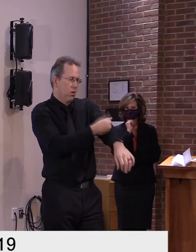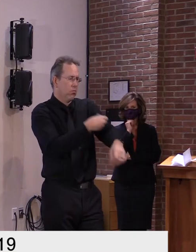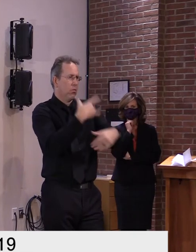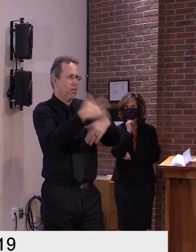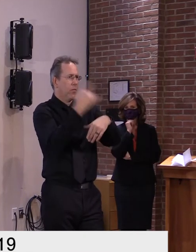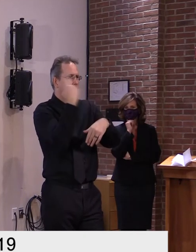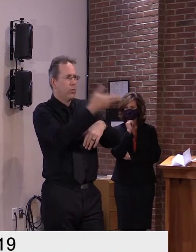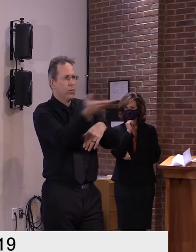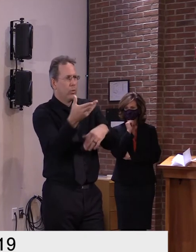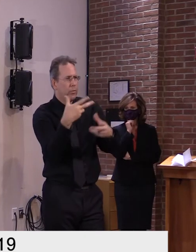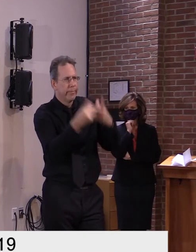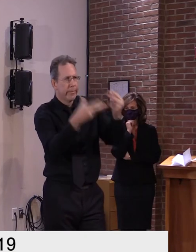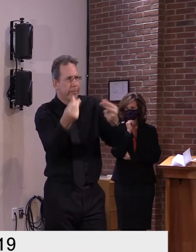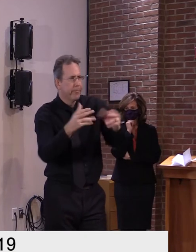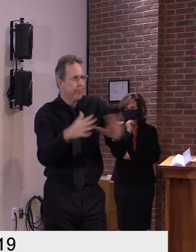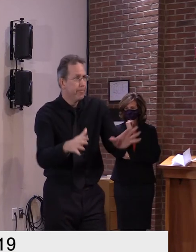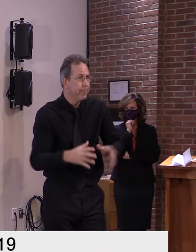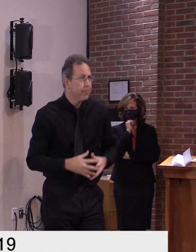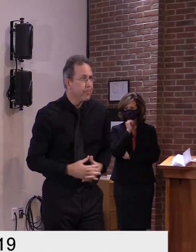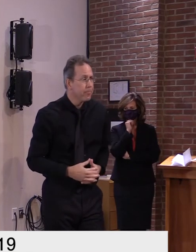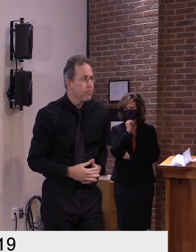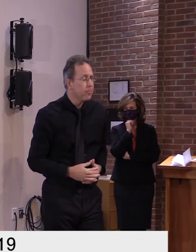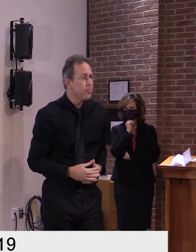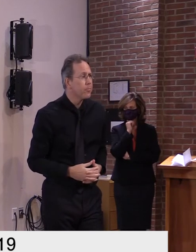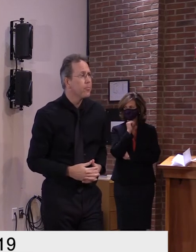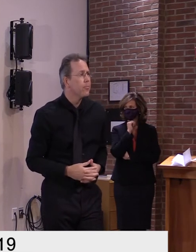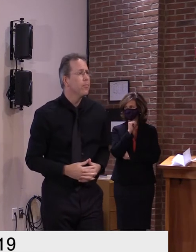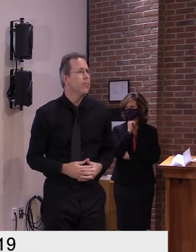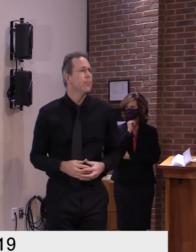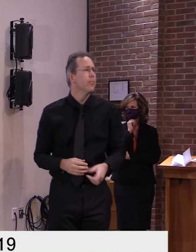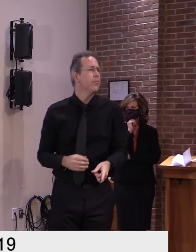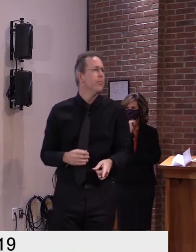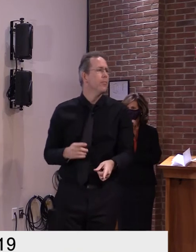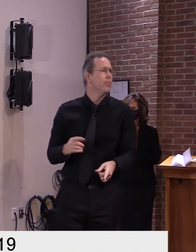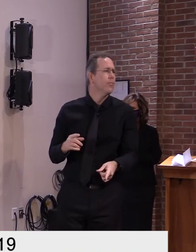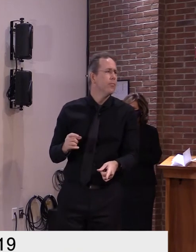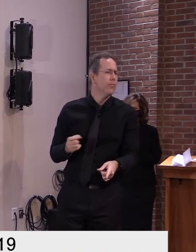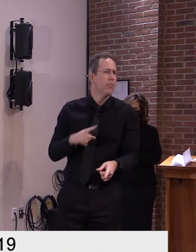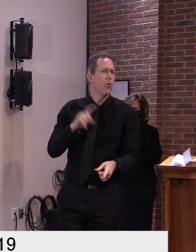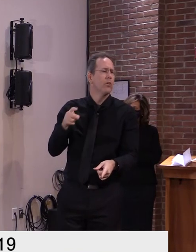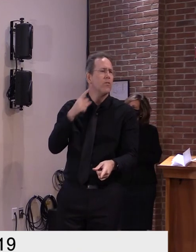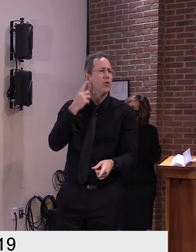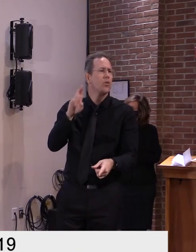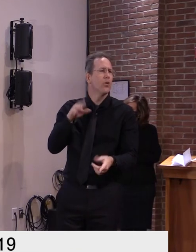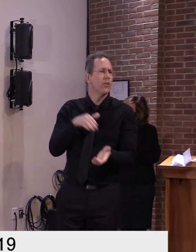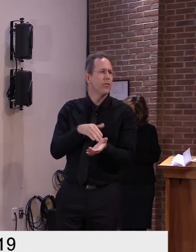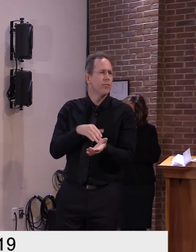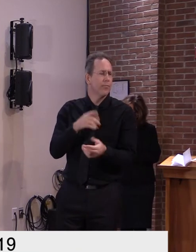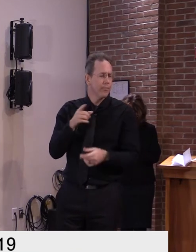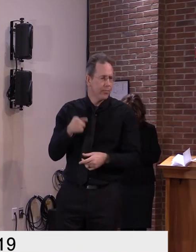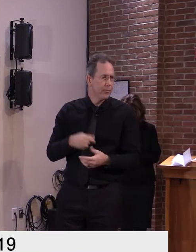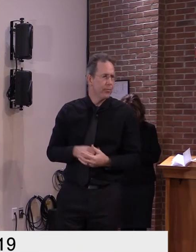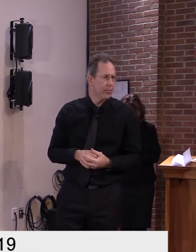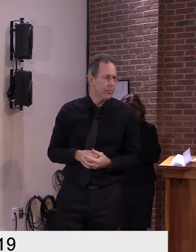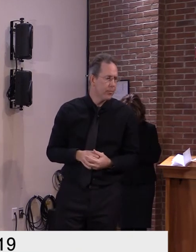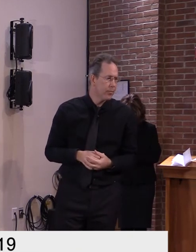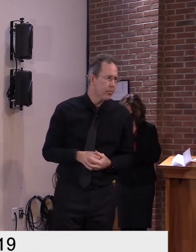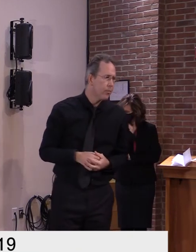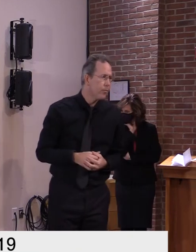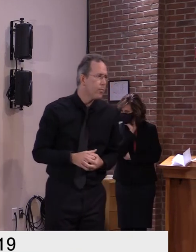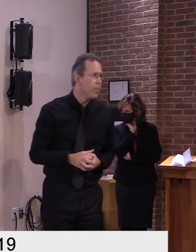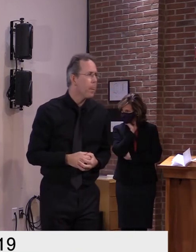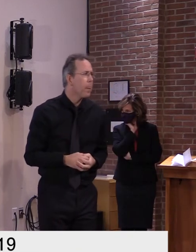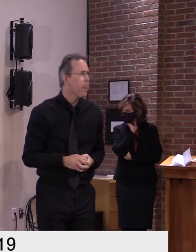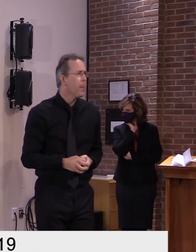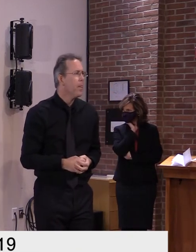for Dr. Levine? Dr. Levine. I was reading